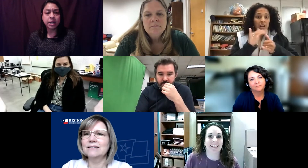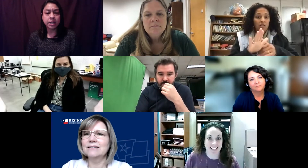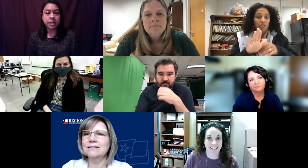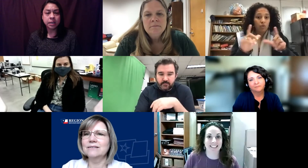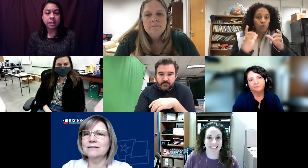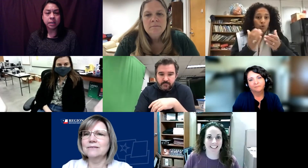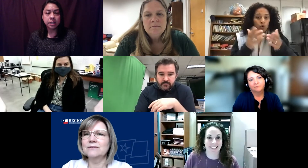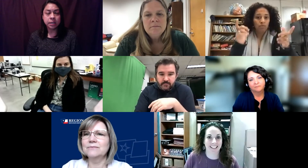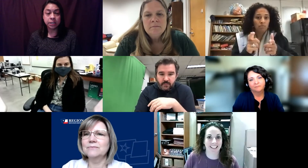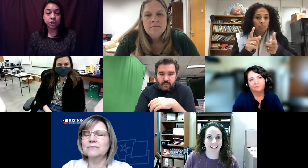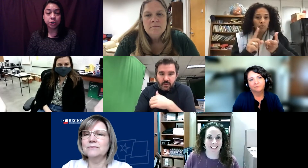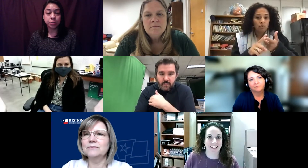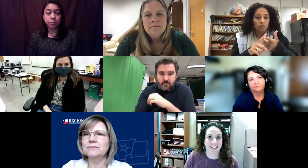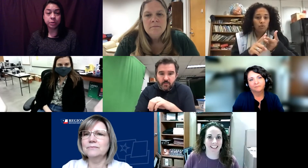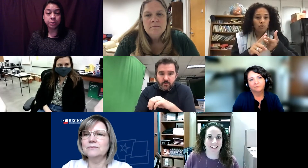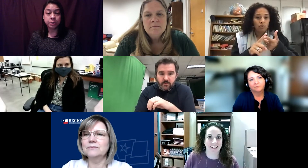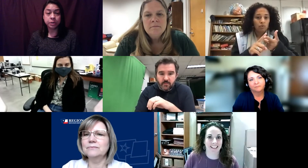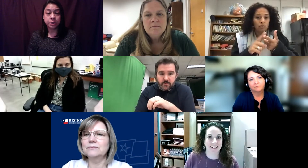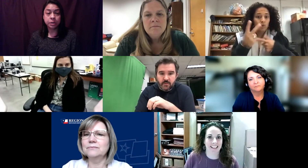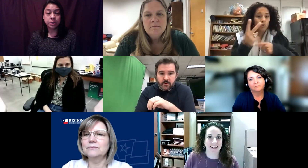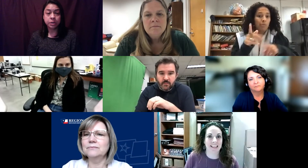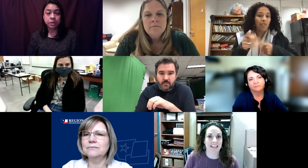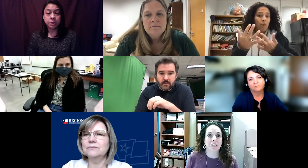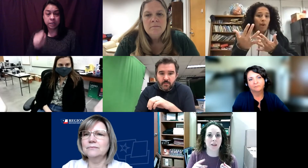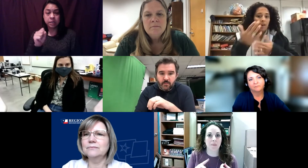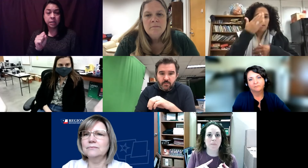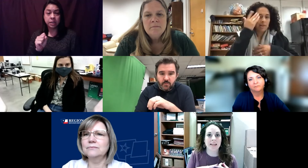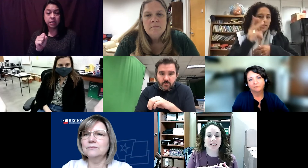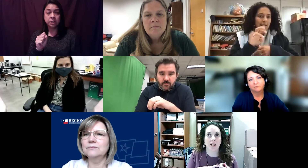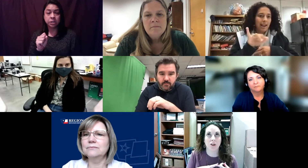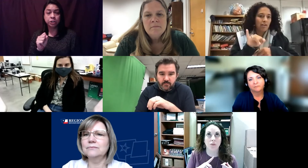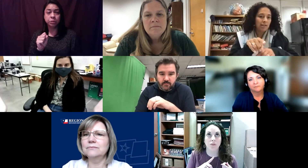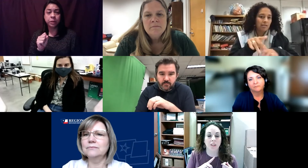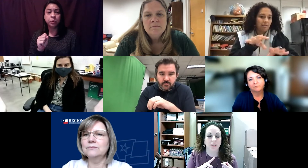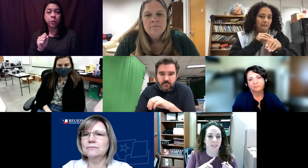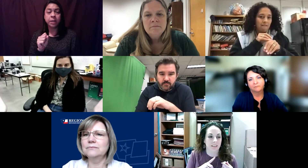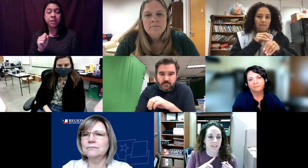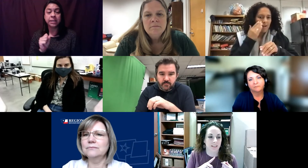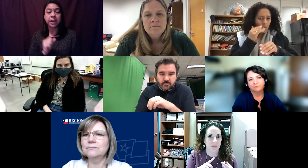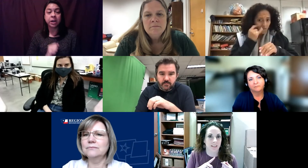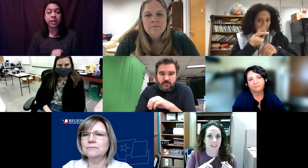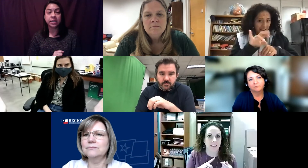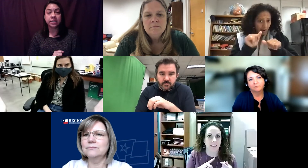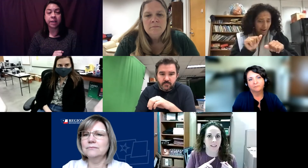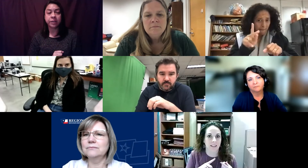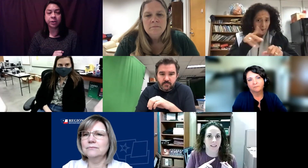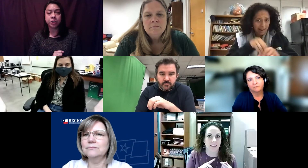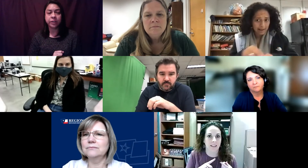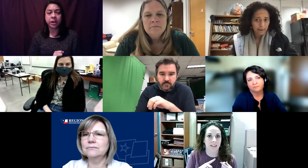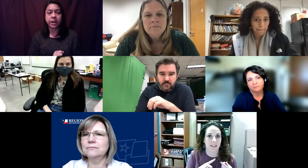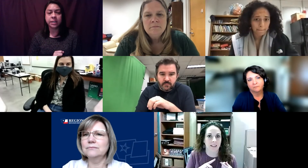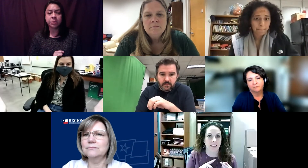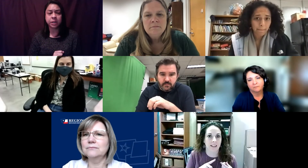Carrie Yes. is in your group. It's myself. People waiting because Carrie is left. I don't